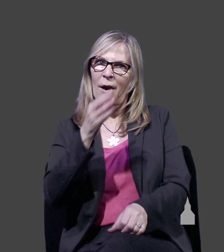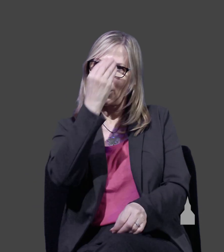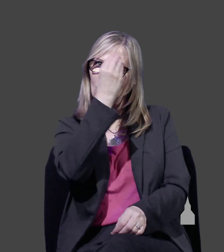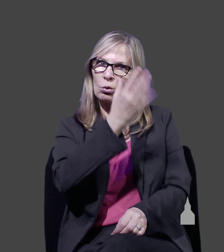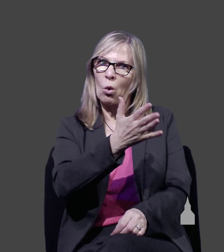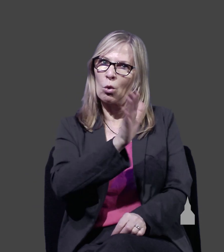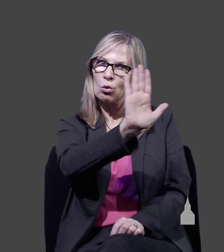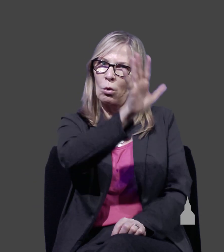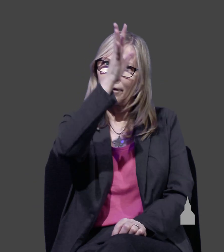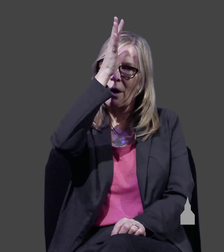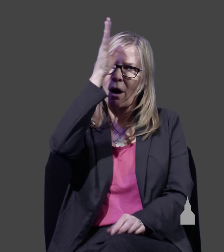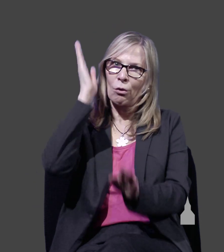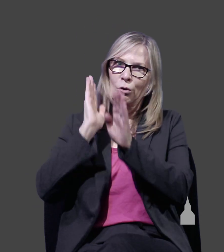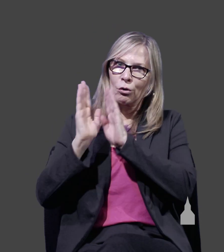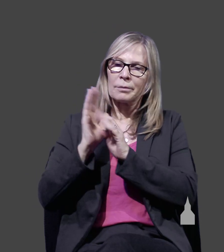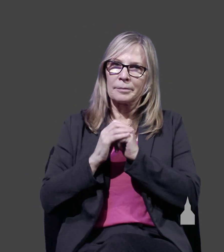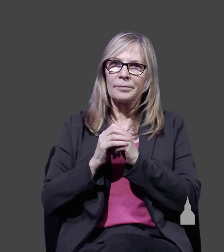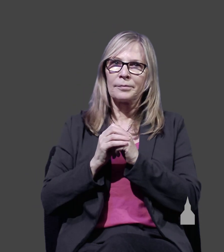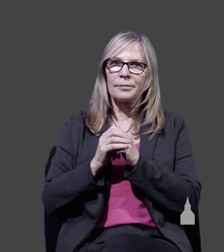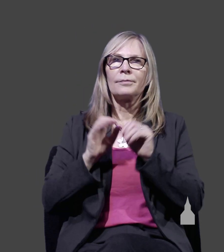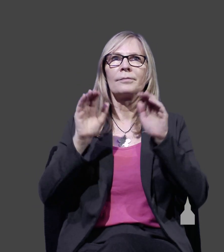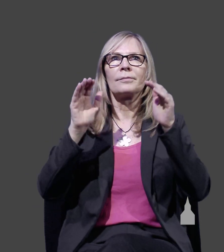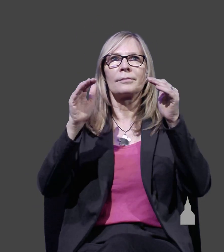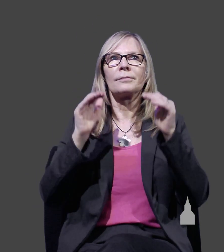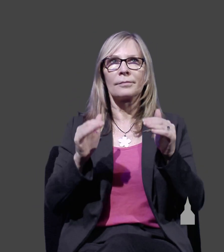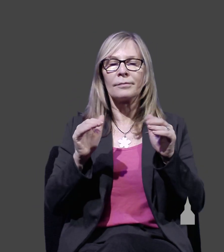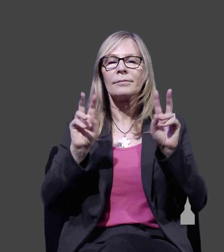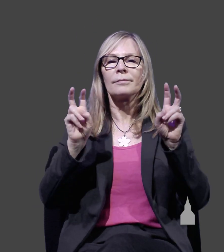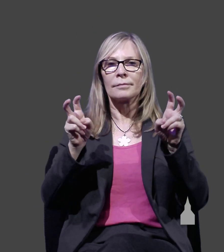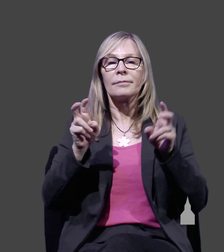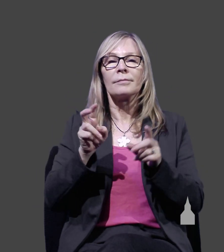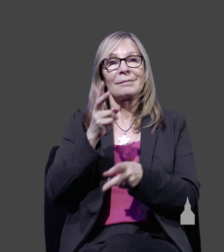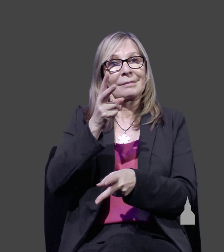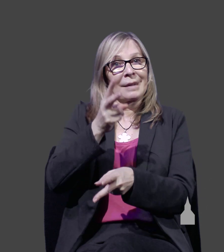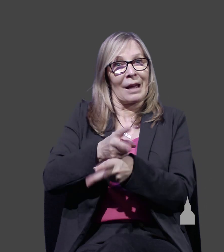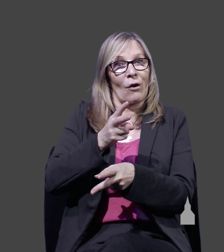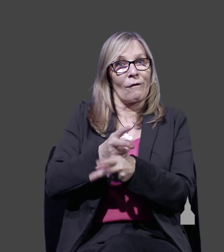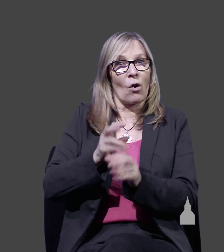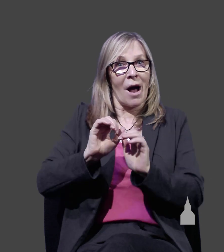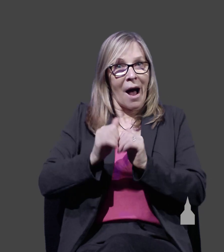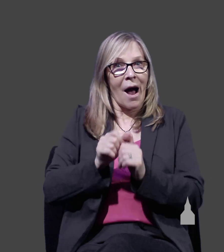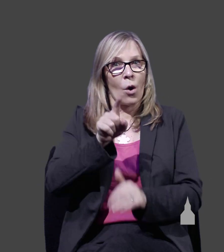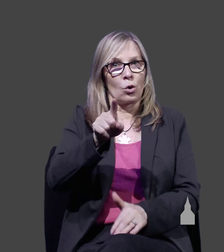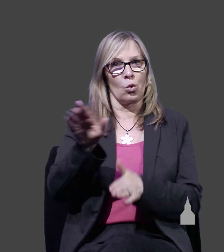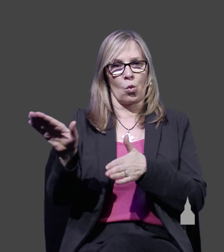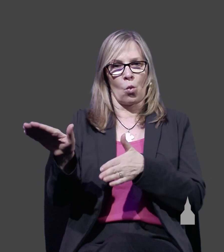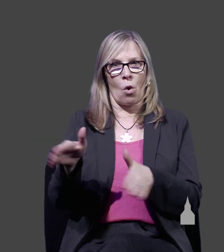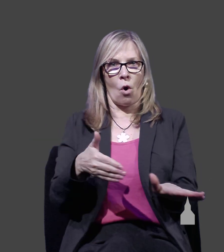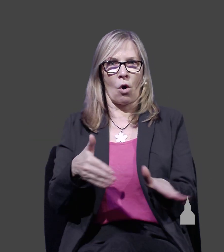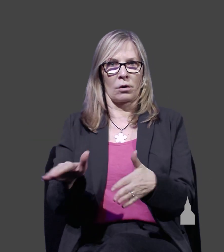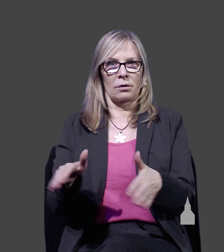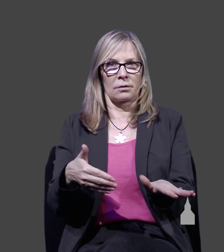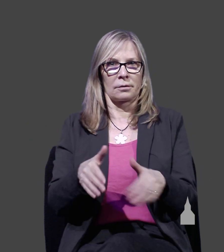Ephesians 5:15, the very first part of the verse, therefore be careful how you walk.